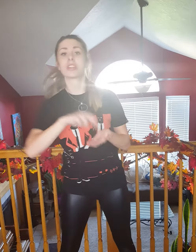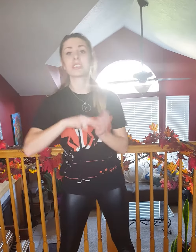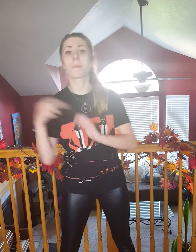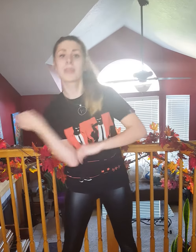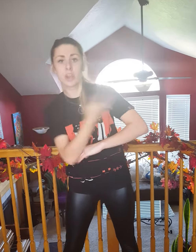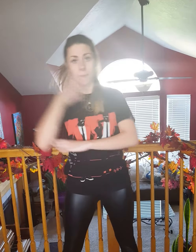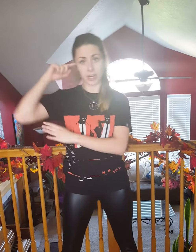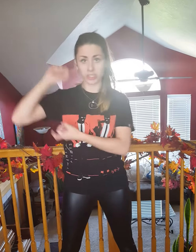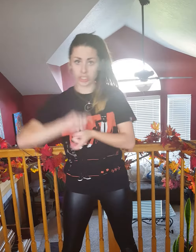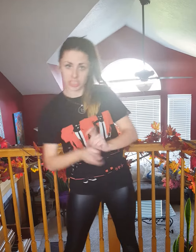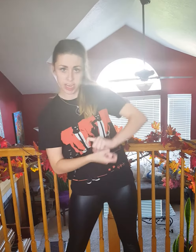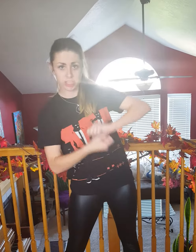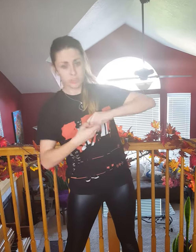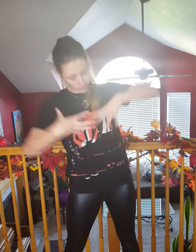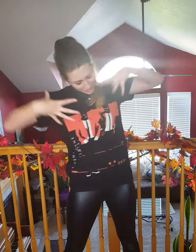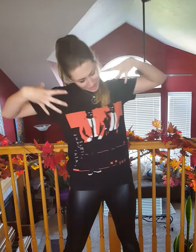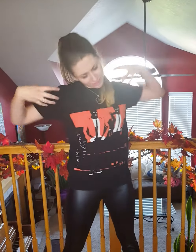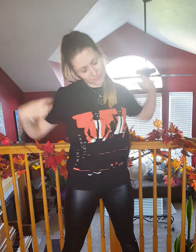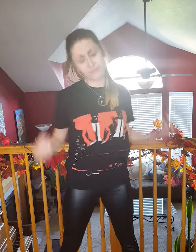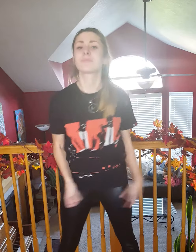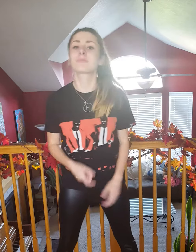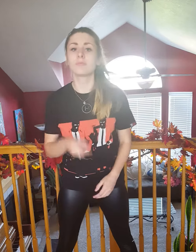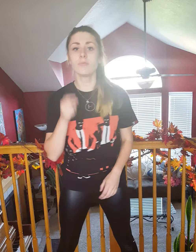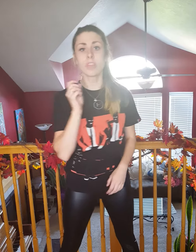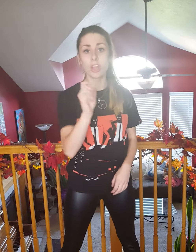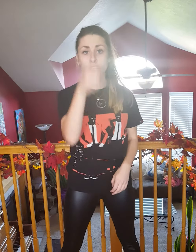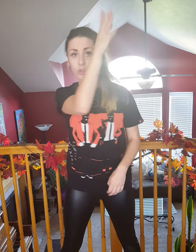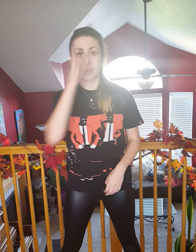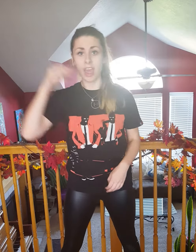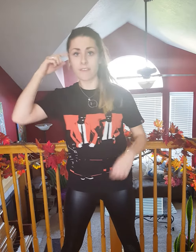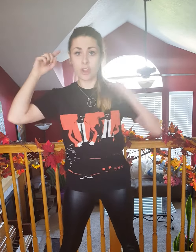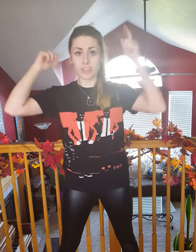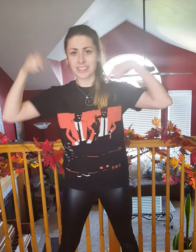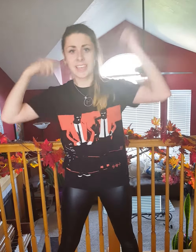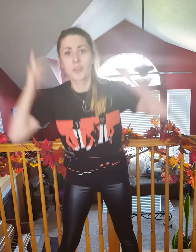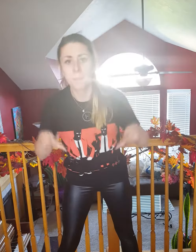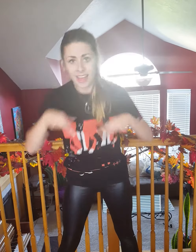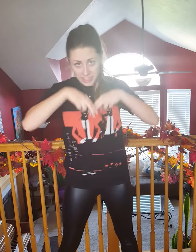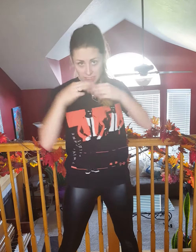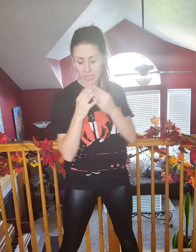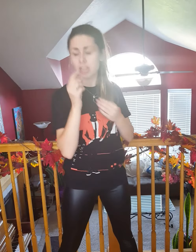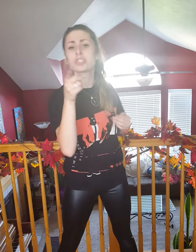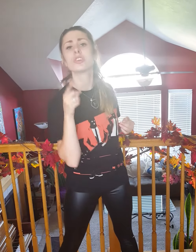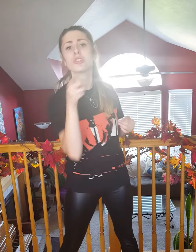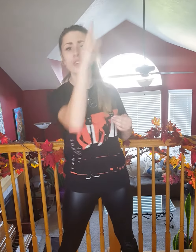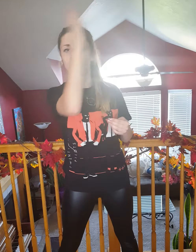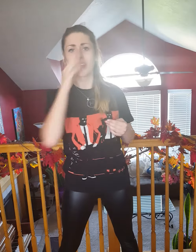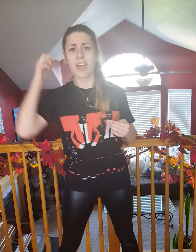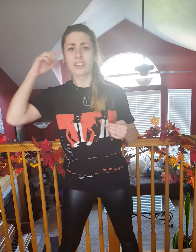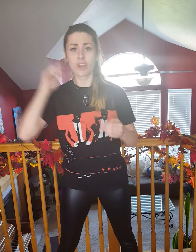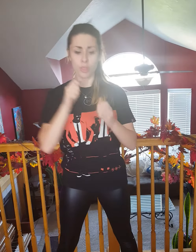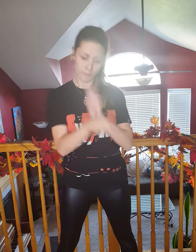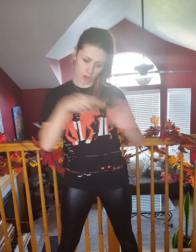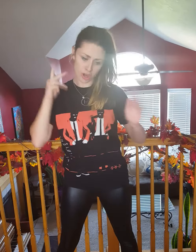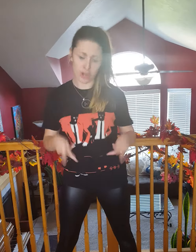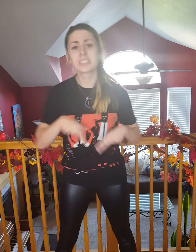doesn't mean our brains will change We're hand grenades You and 11 are the psychopaths sitting next to you You and 11 are the murderers